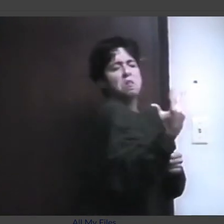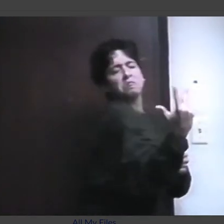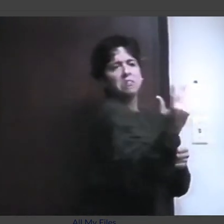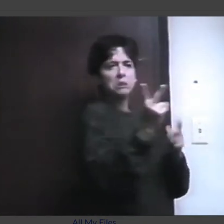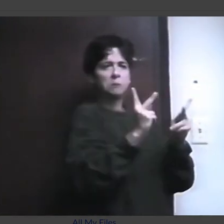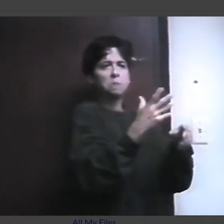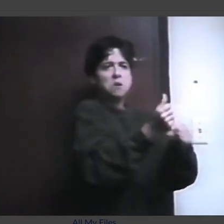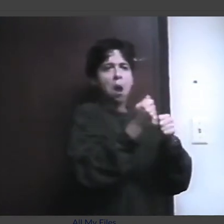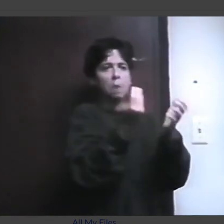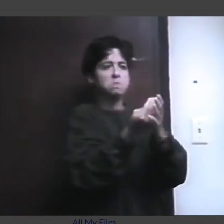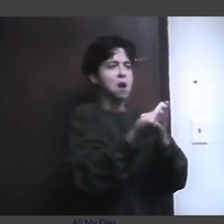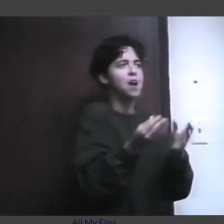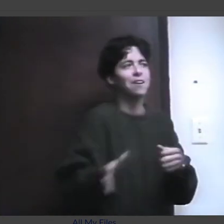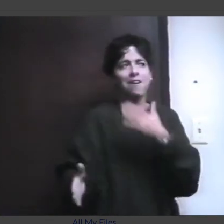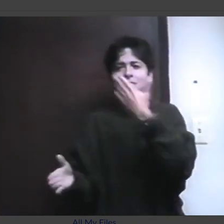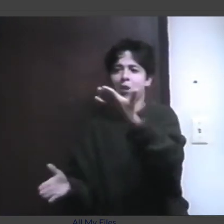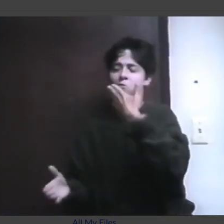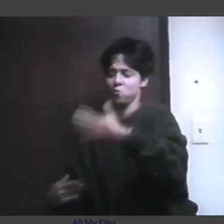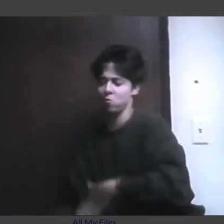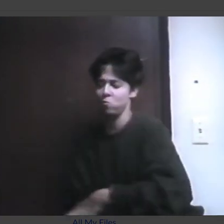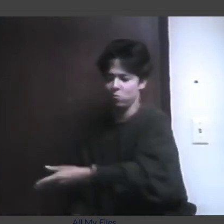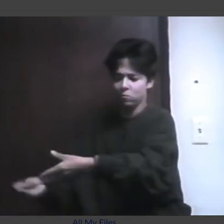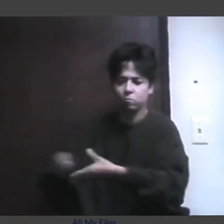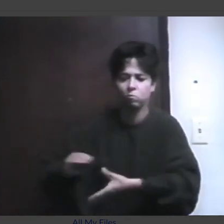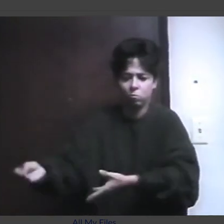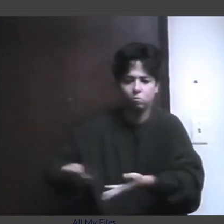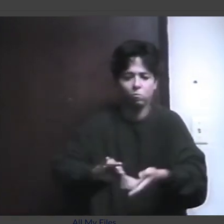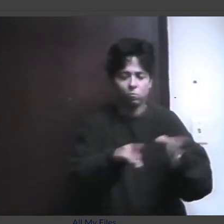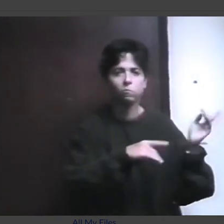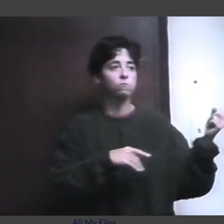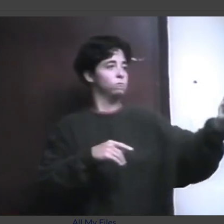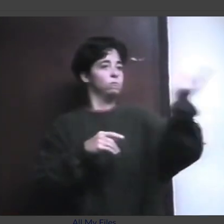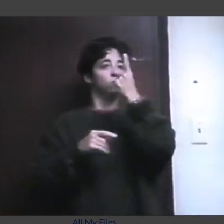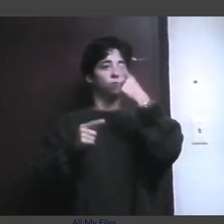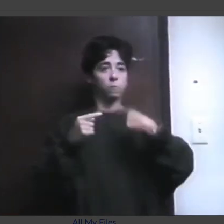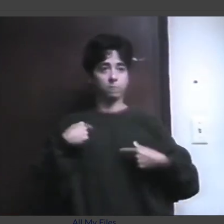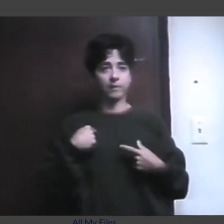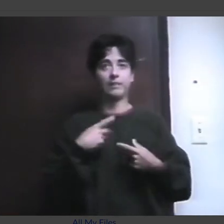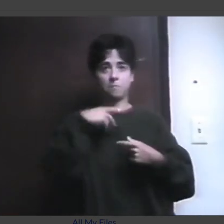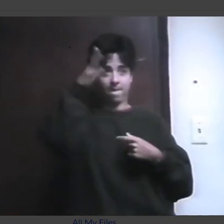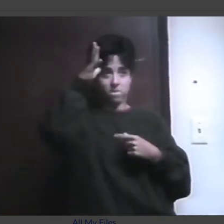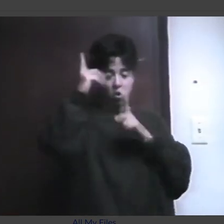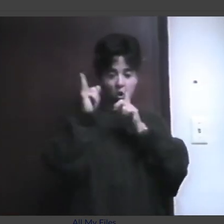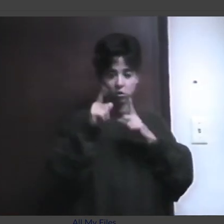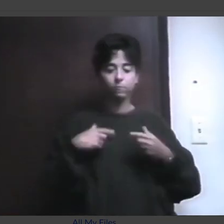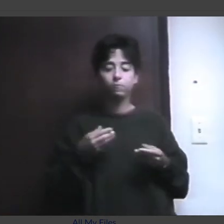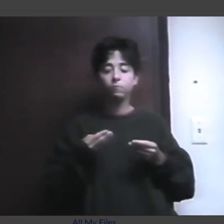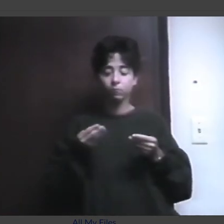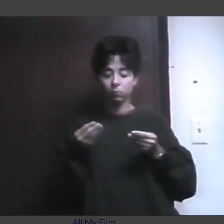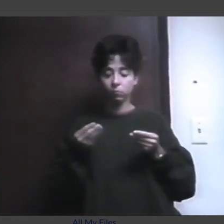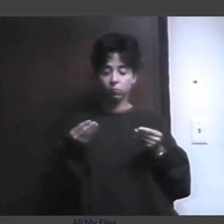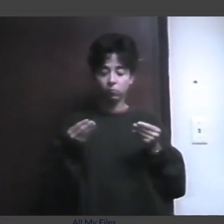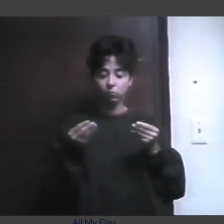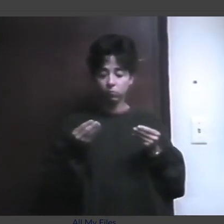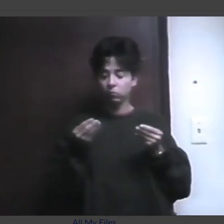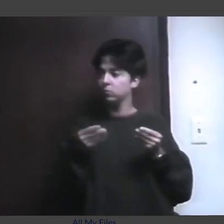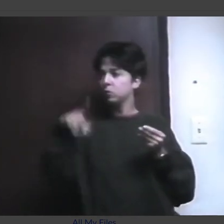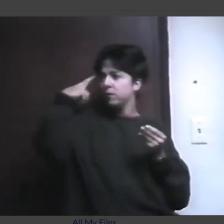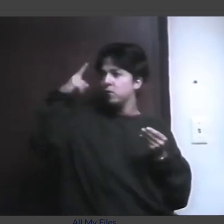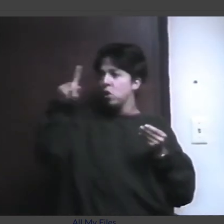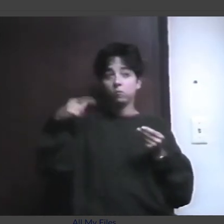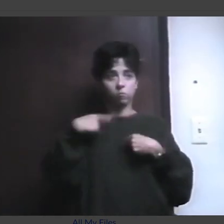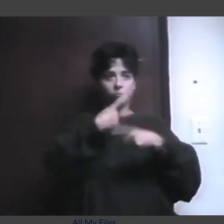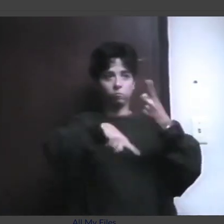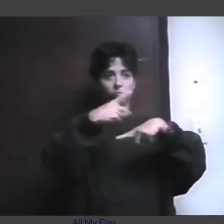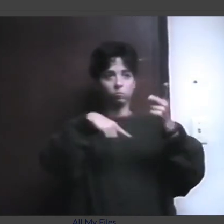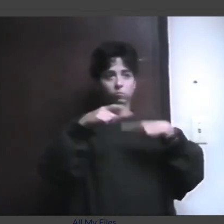I'm deaf. Can you please give me any sum of money that would help? Thank you." I look back up confused